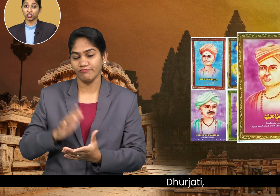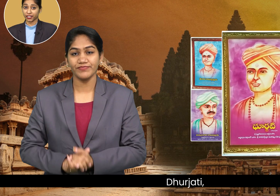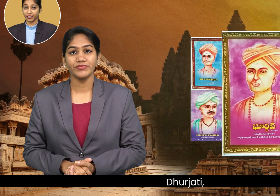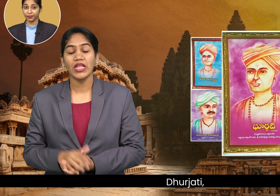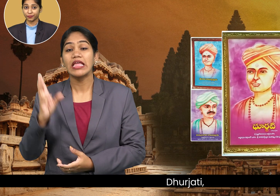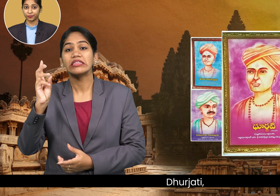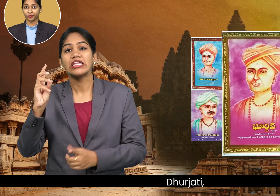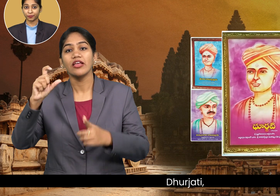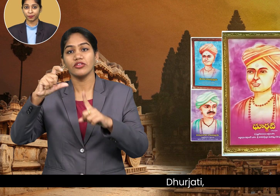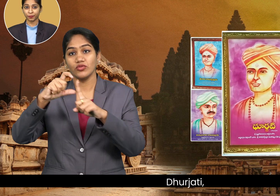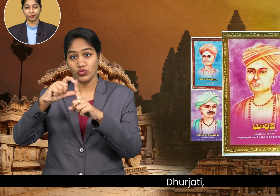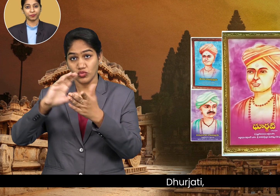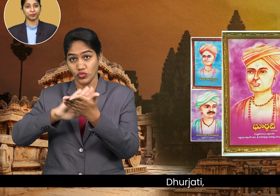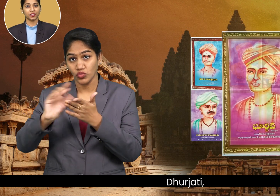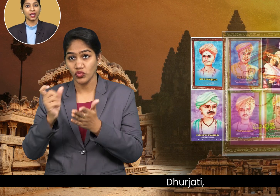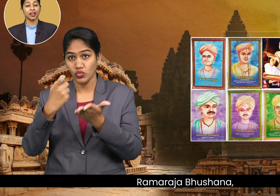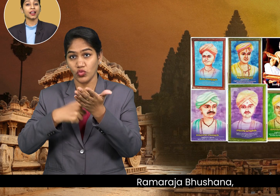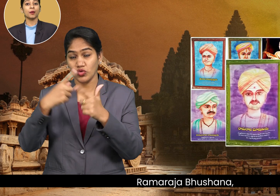Durjati,